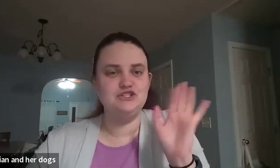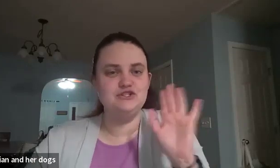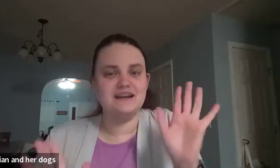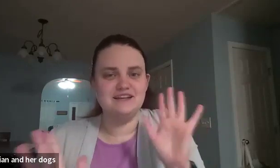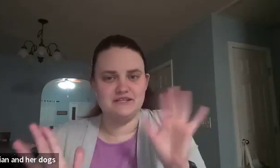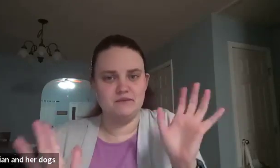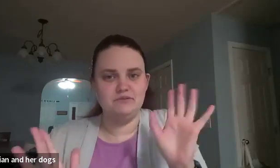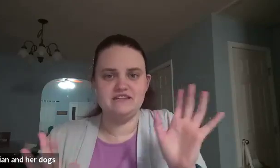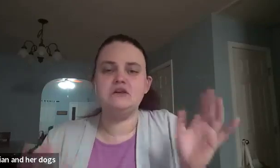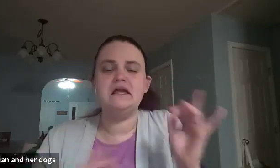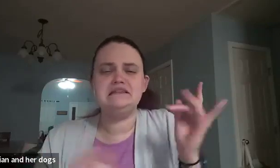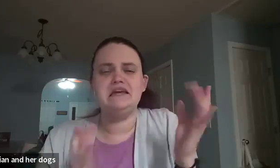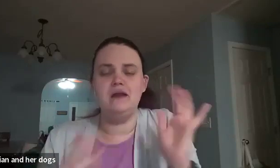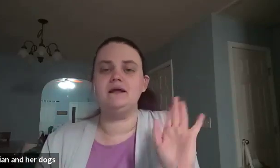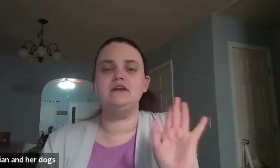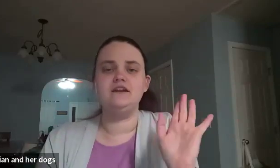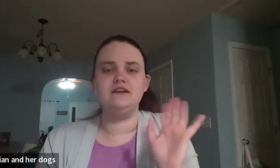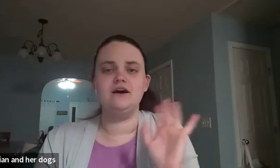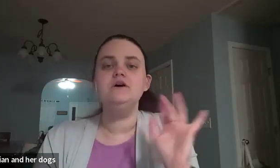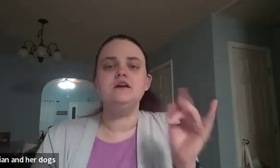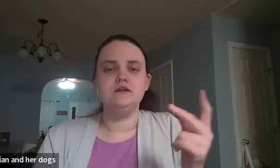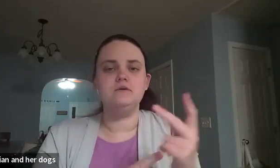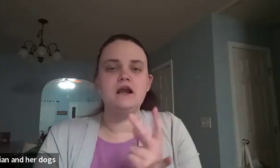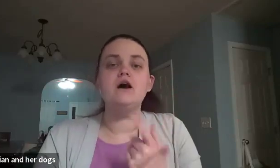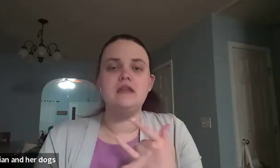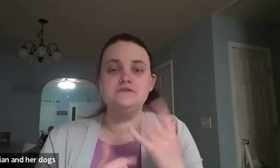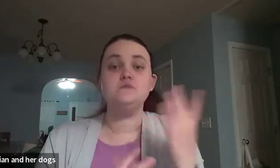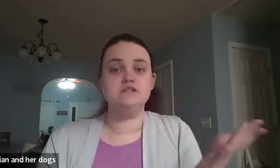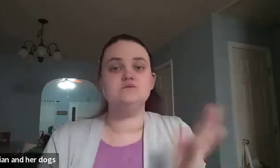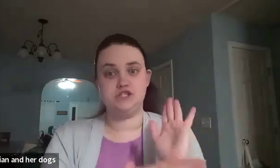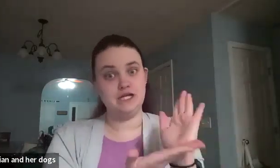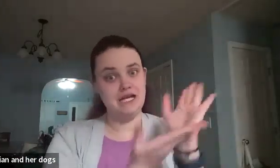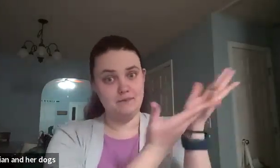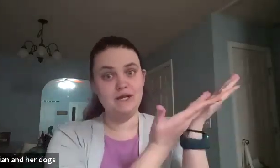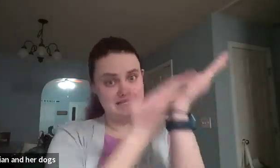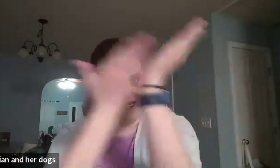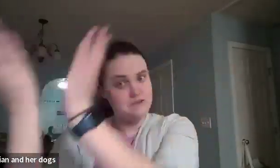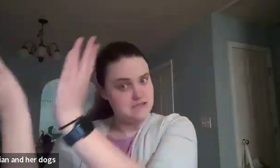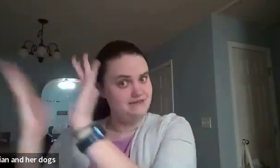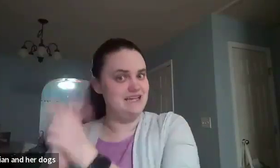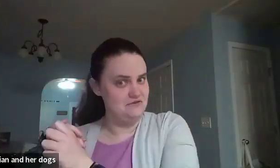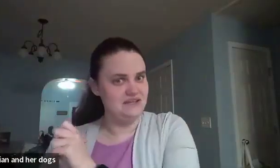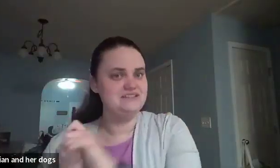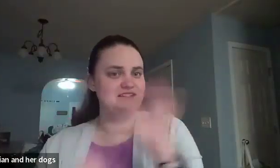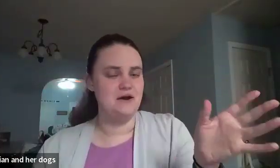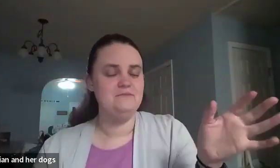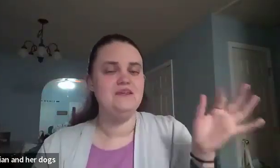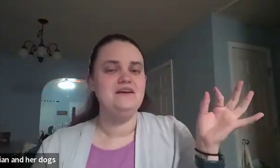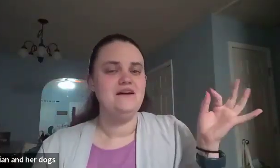like, "Do not kill this bug, please." And they're like, "It's." I'm like, "No. It will make our lives worse. I'm gonna take it outside safely." So